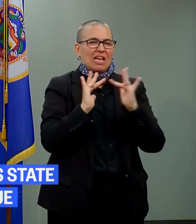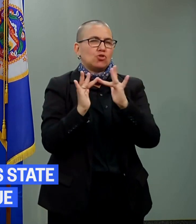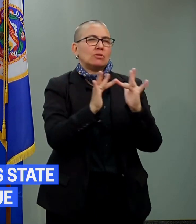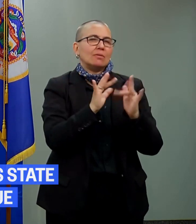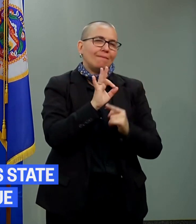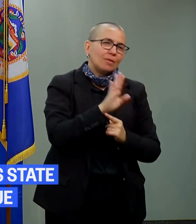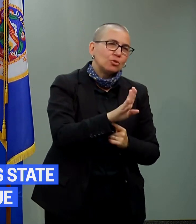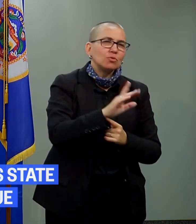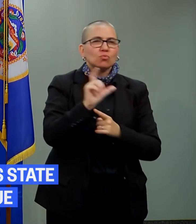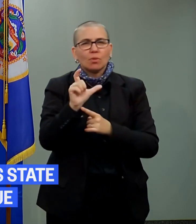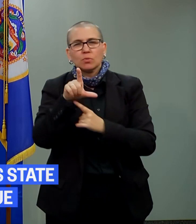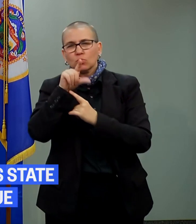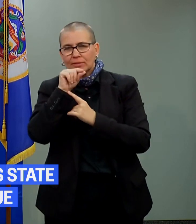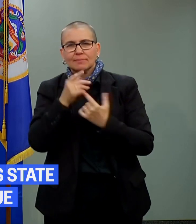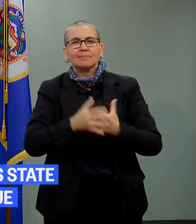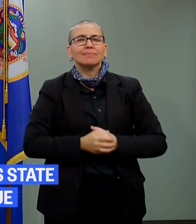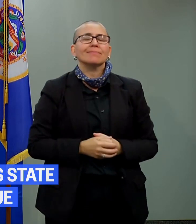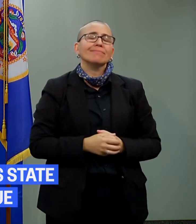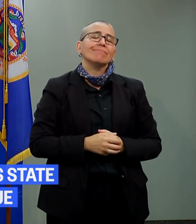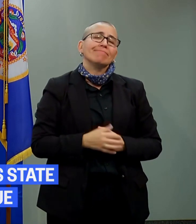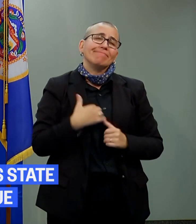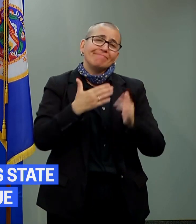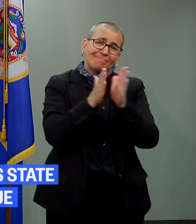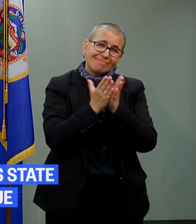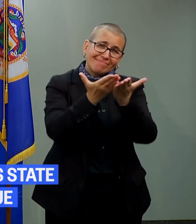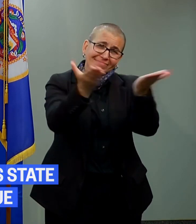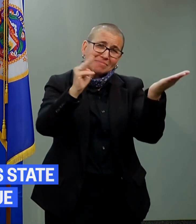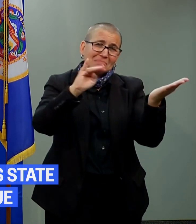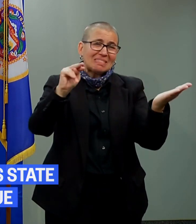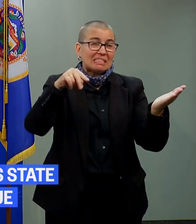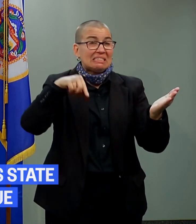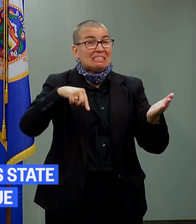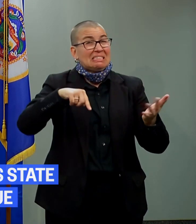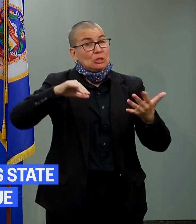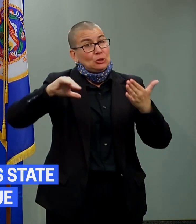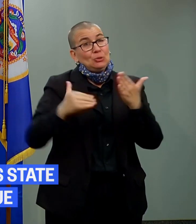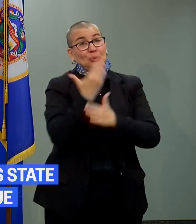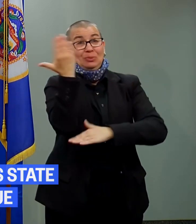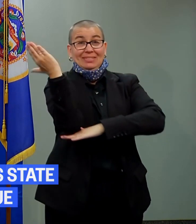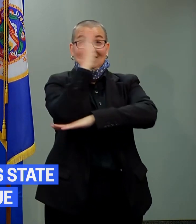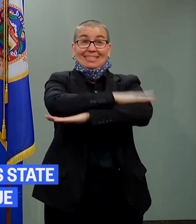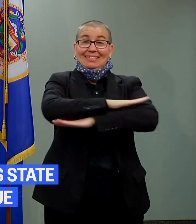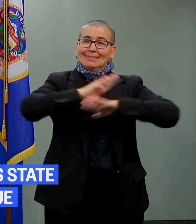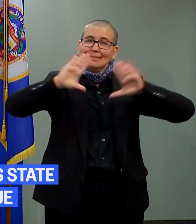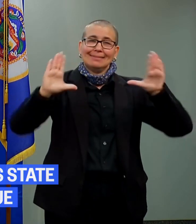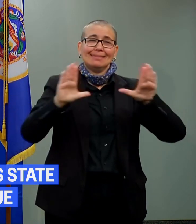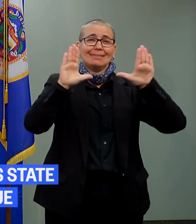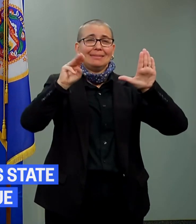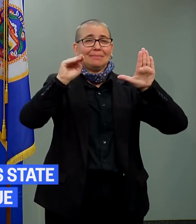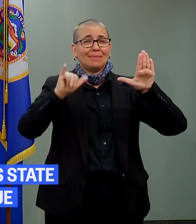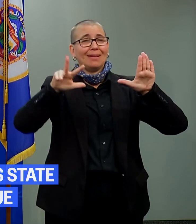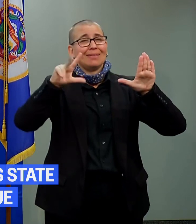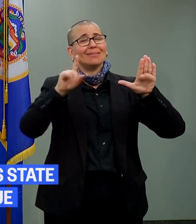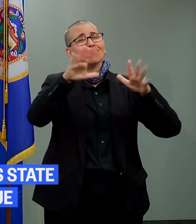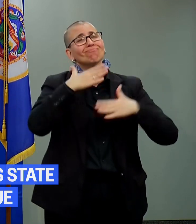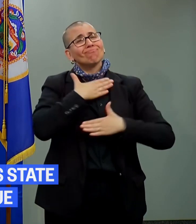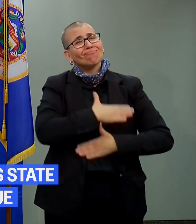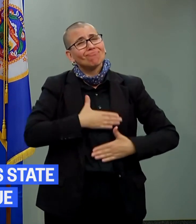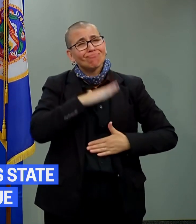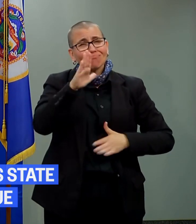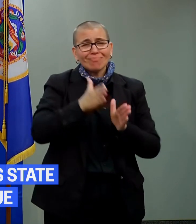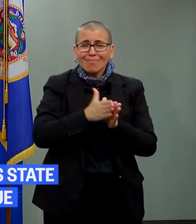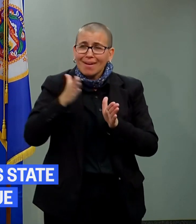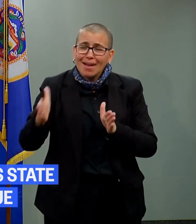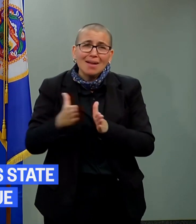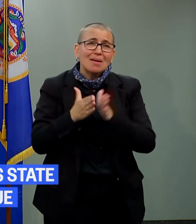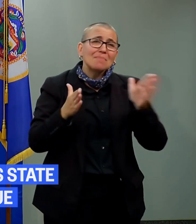ask Minnesotans to use this new day and sun to connect with your neighbor, to continue to build community. Let's show the